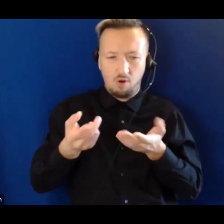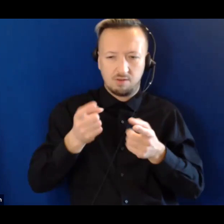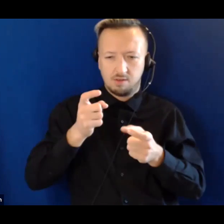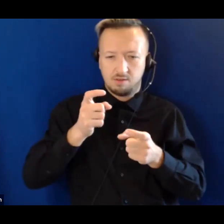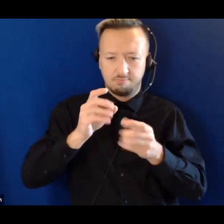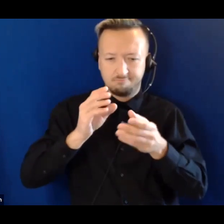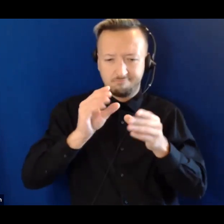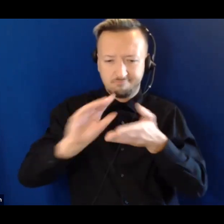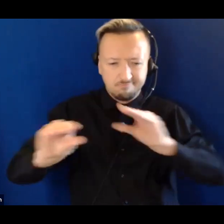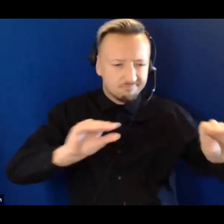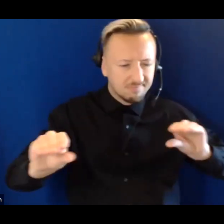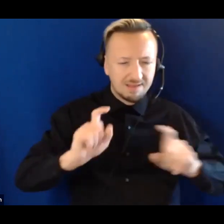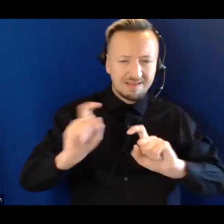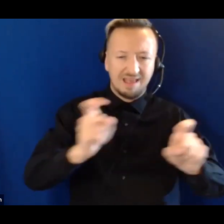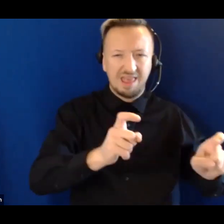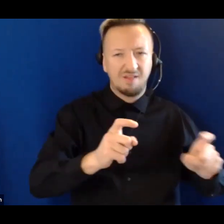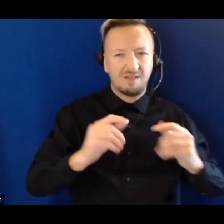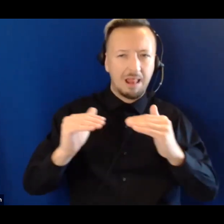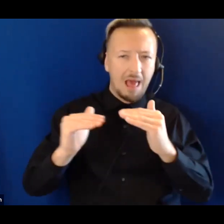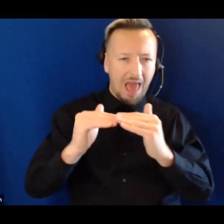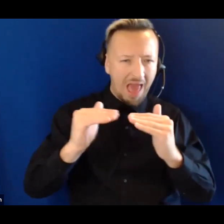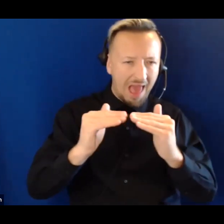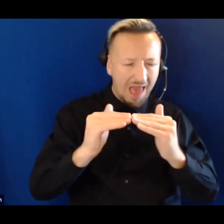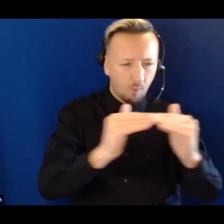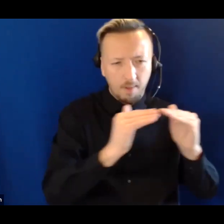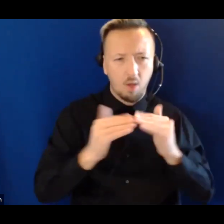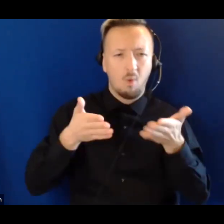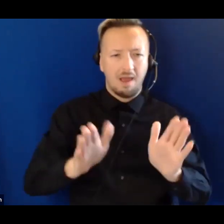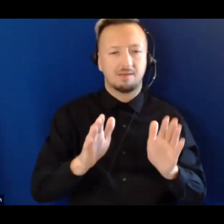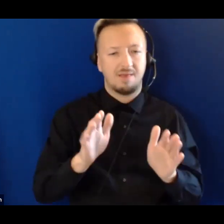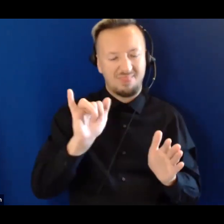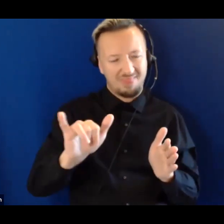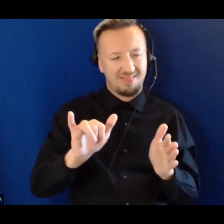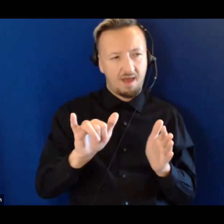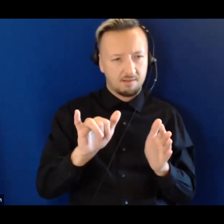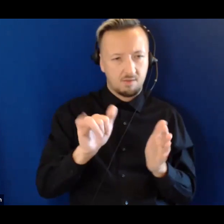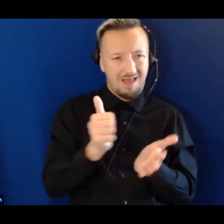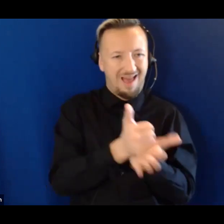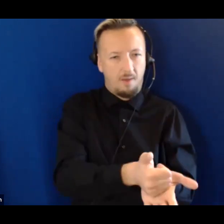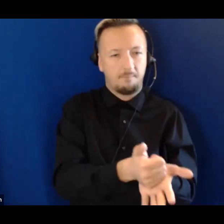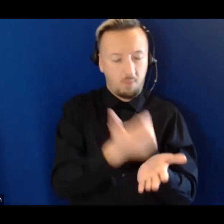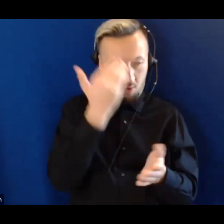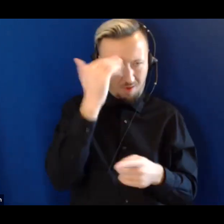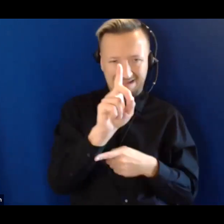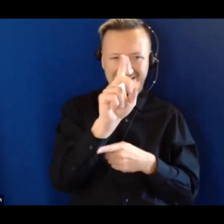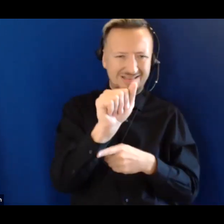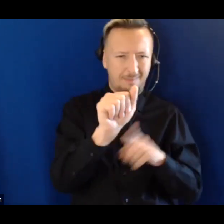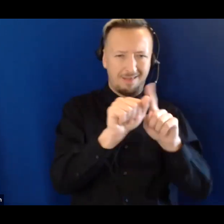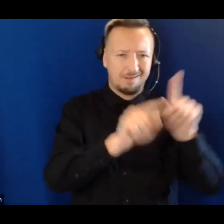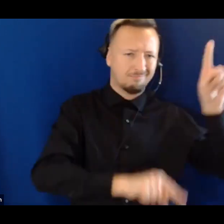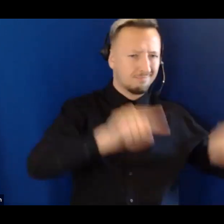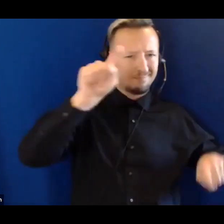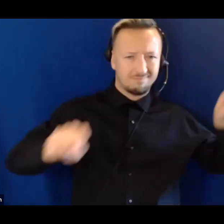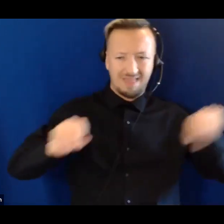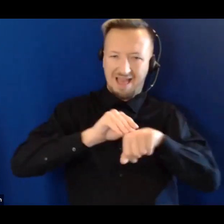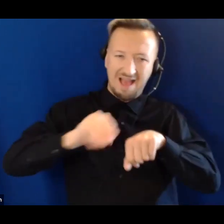these social justice movements that affect the communities, because we know that disability ranges across all different